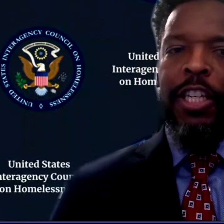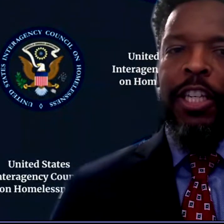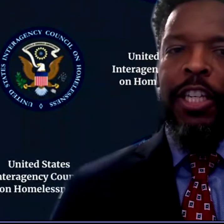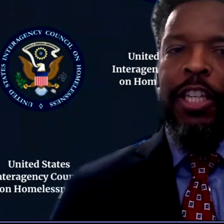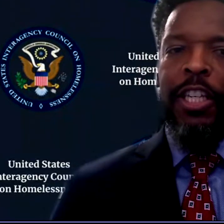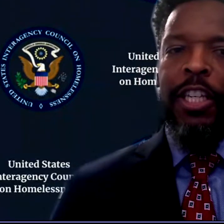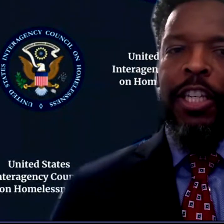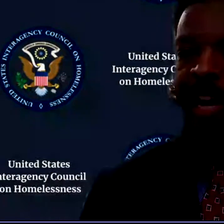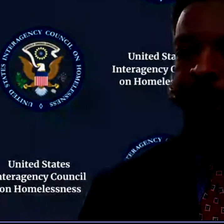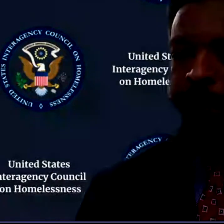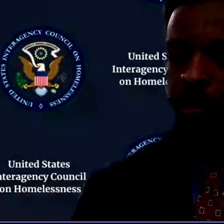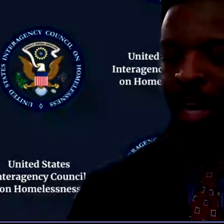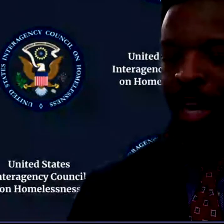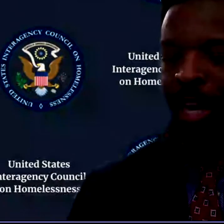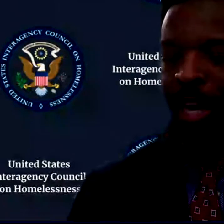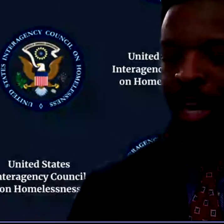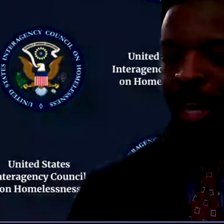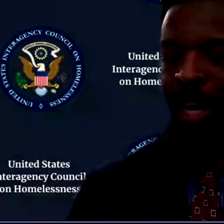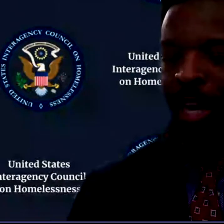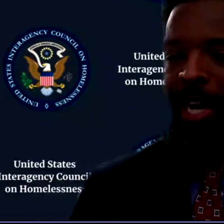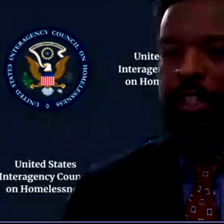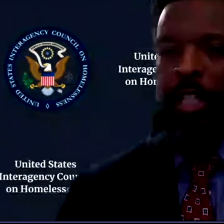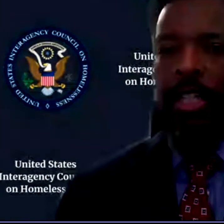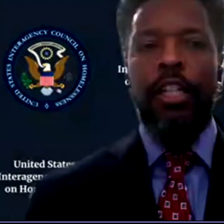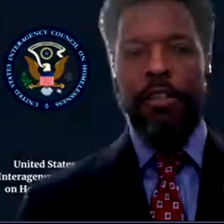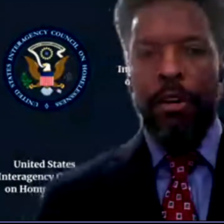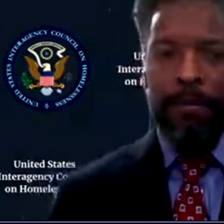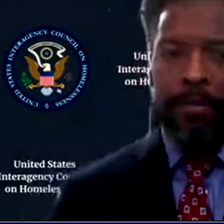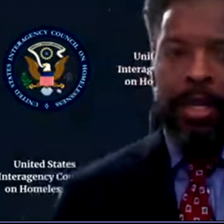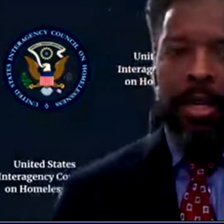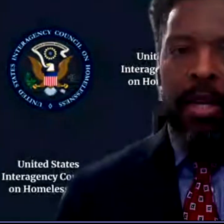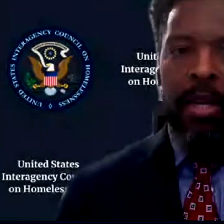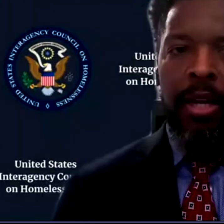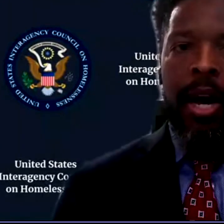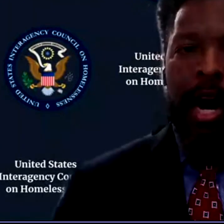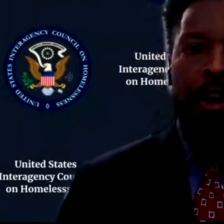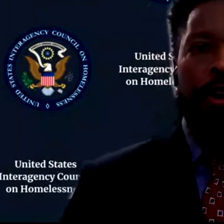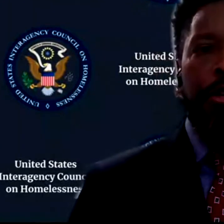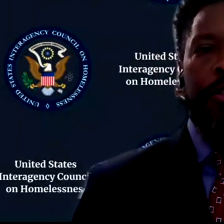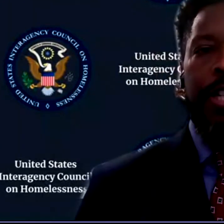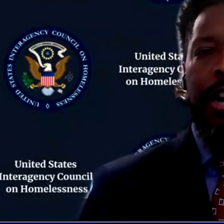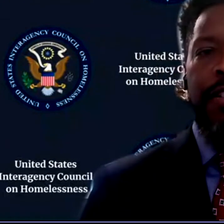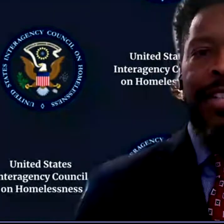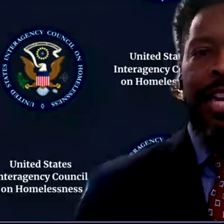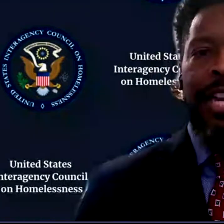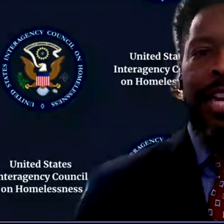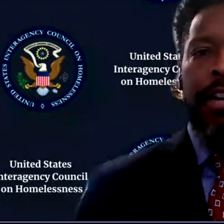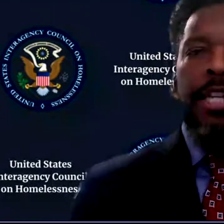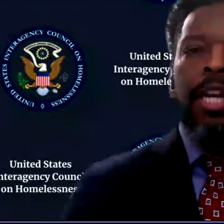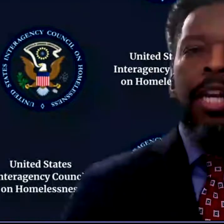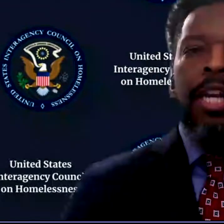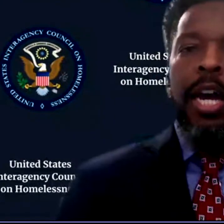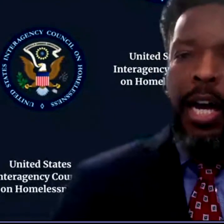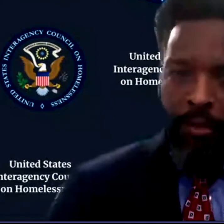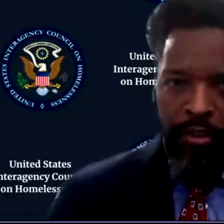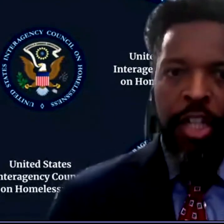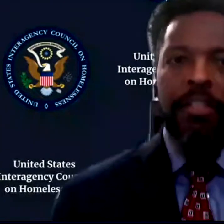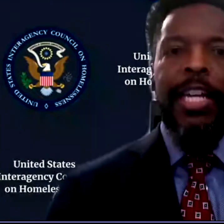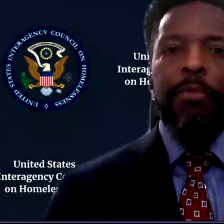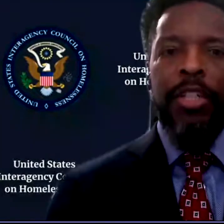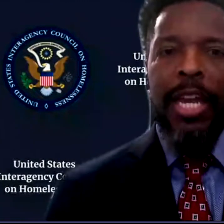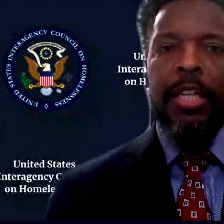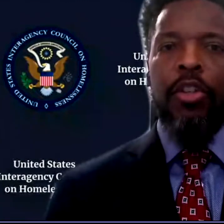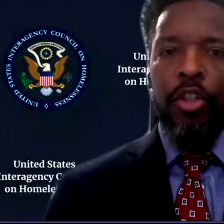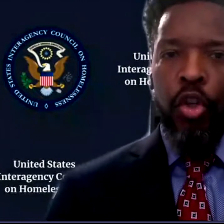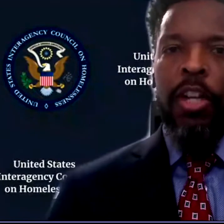significantly expand the supply of affordable housing in communities across America. Although Houston and Harris County is just